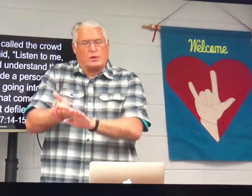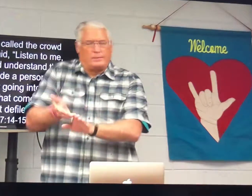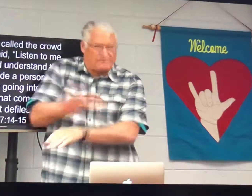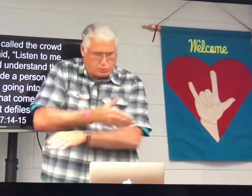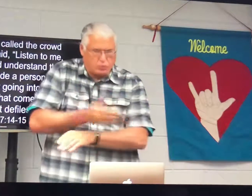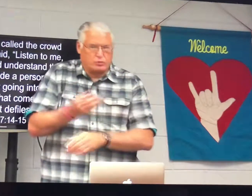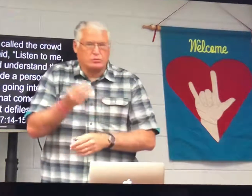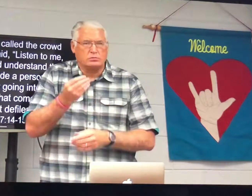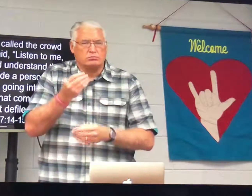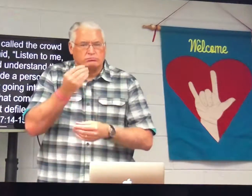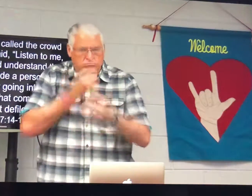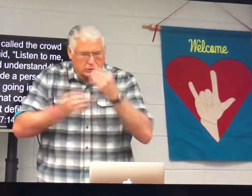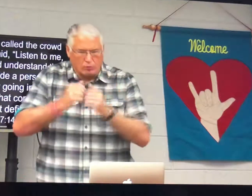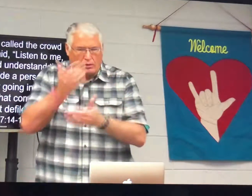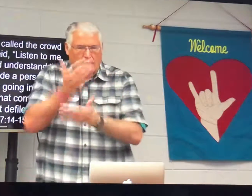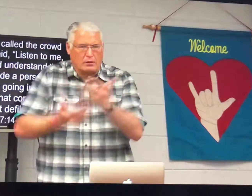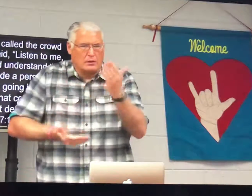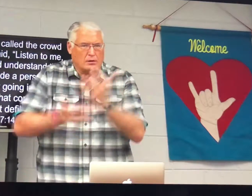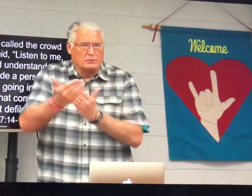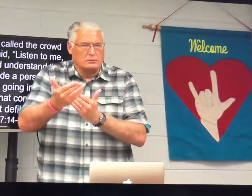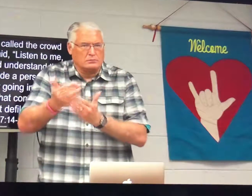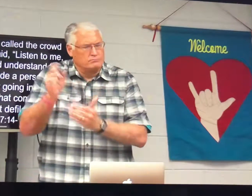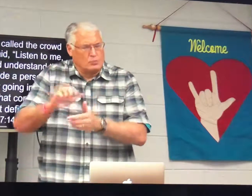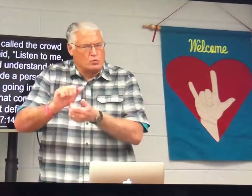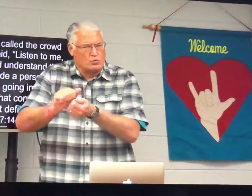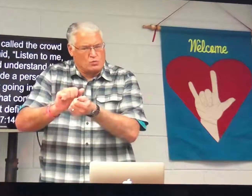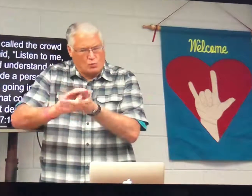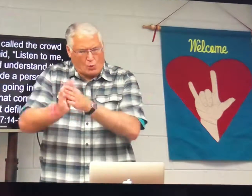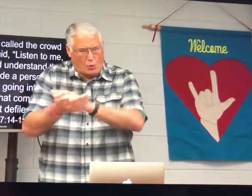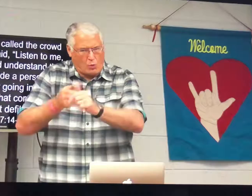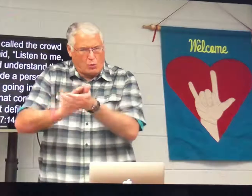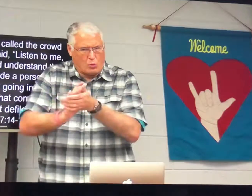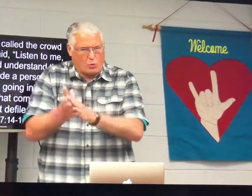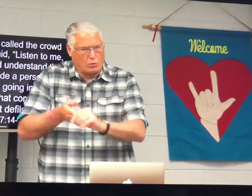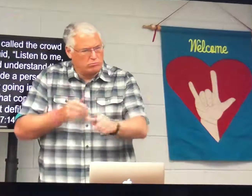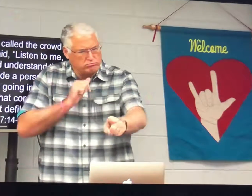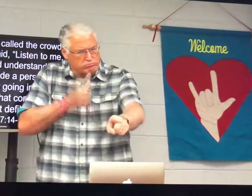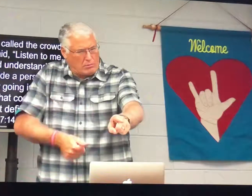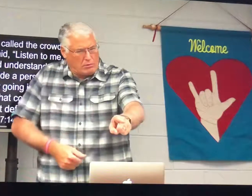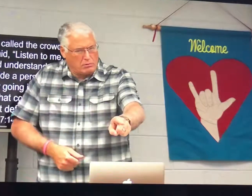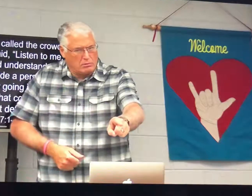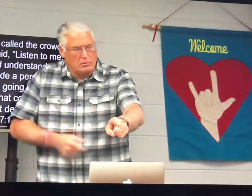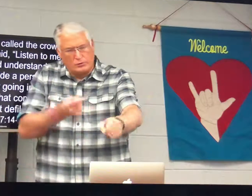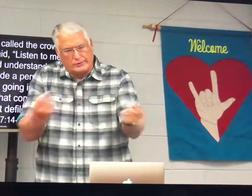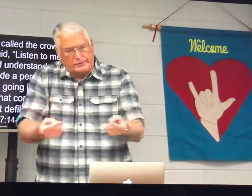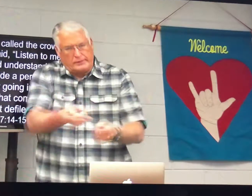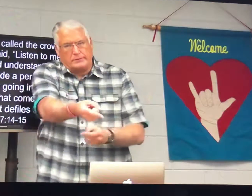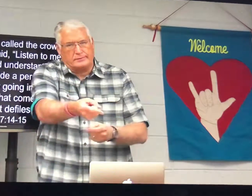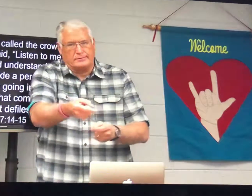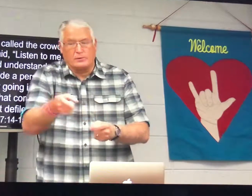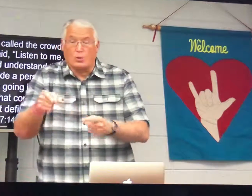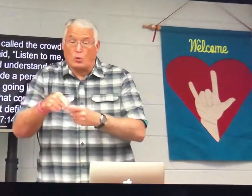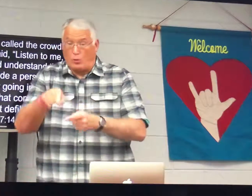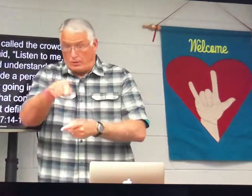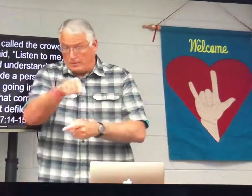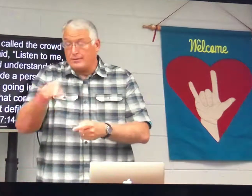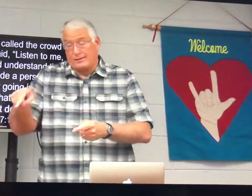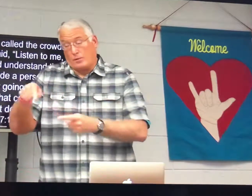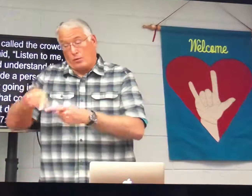and 318. 318, you've got to hit it down. That's down the right field side. There's Take a the scoreboard capacitor out there and on the top of the power wall. spot